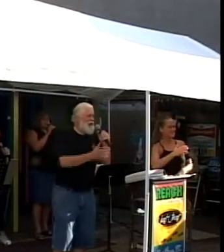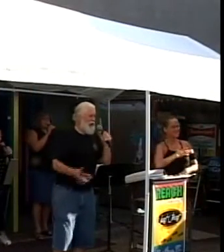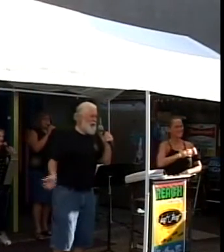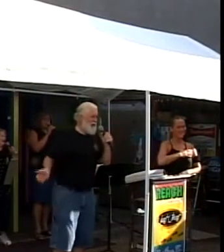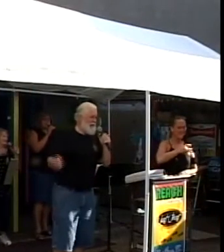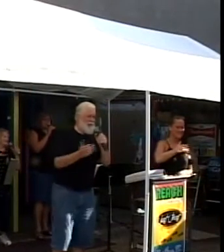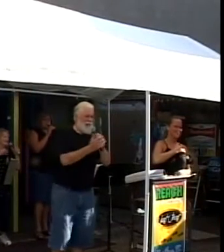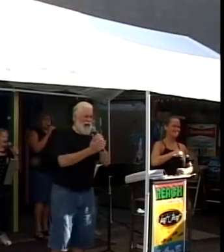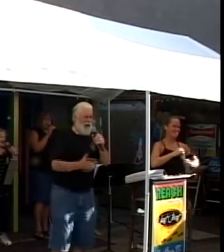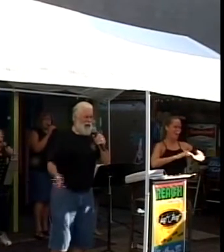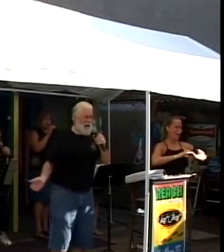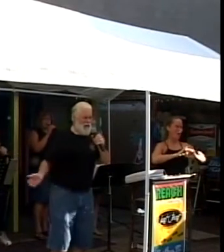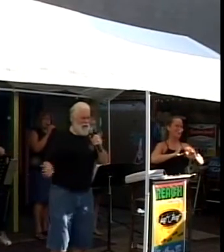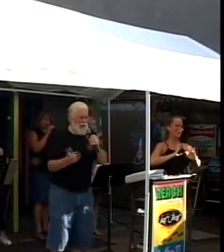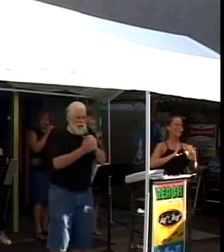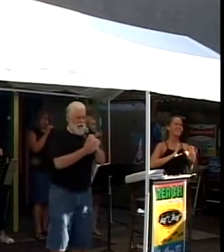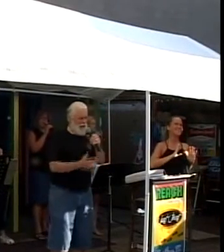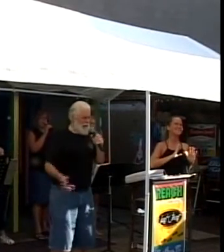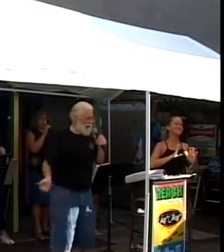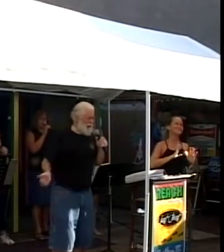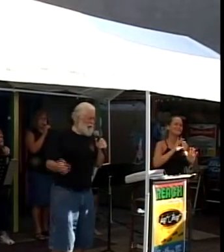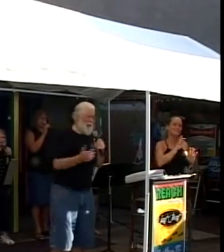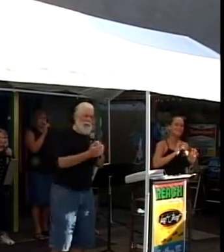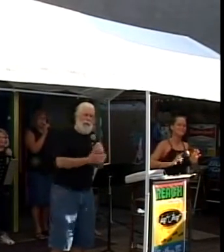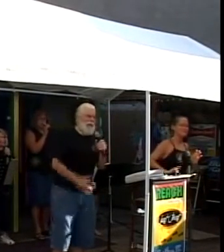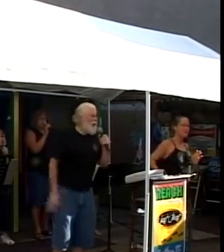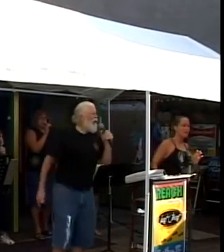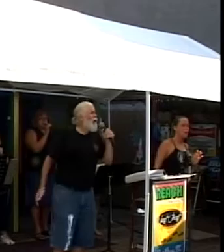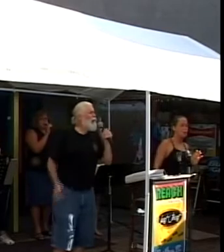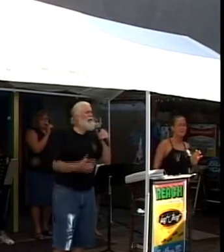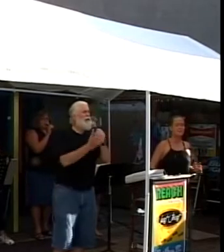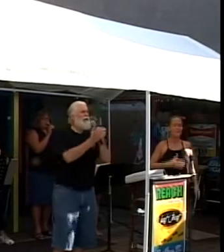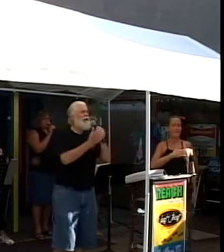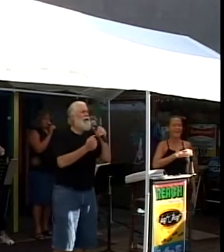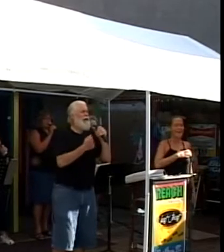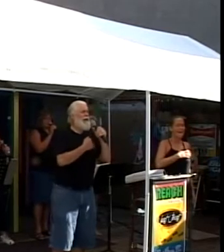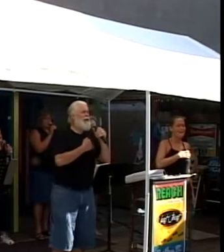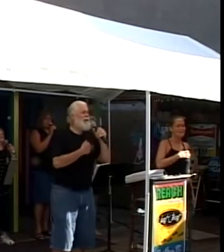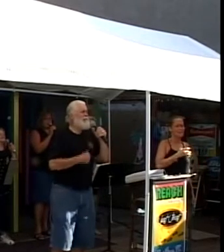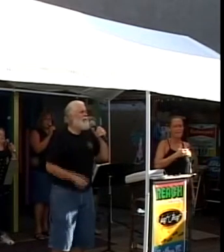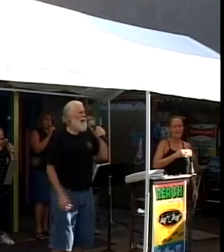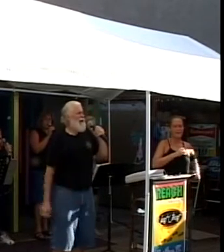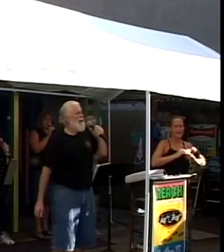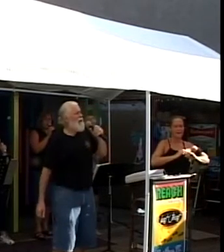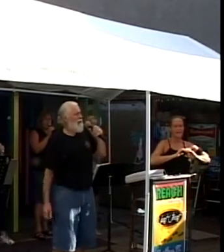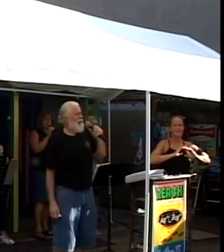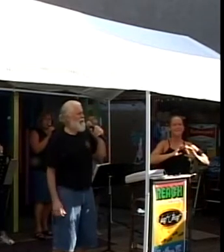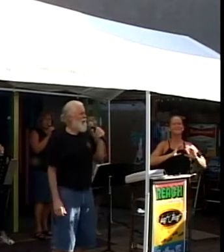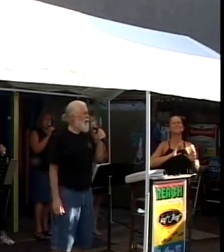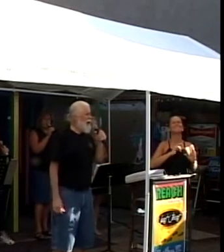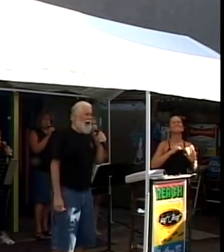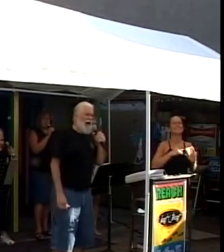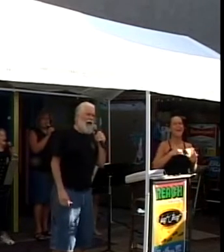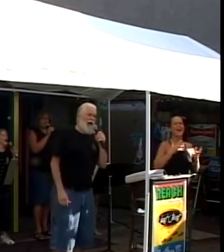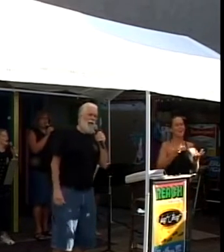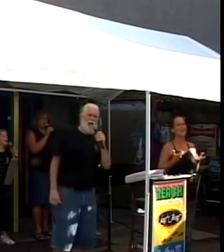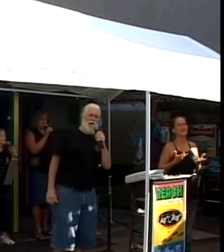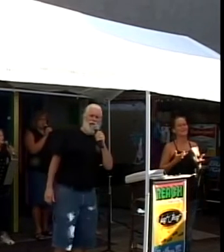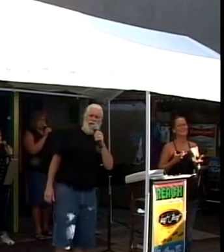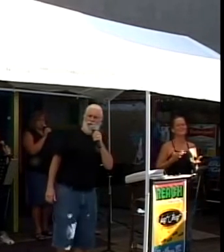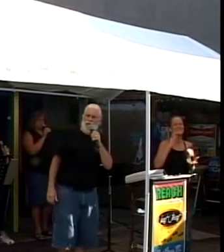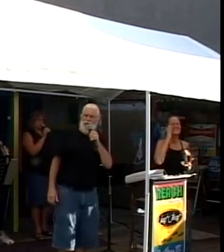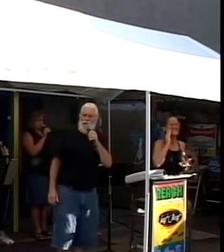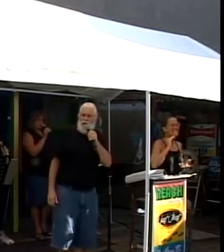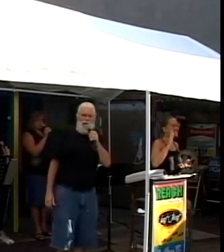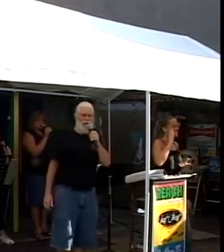Open the eyes of my heart, Lord. Open the eyes of my heart. I